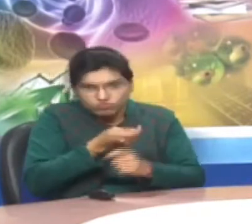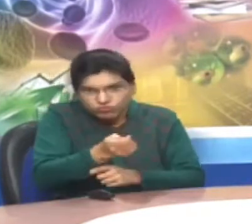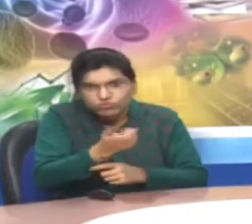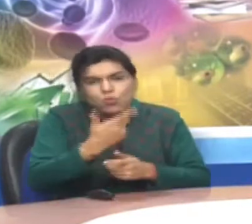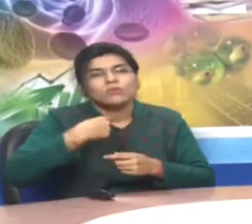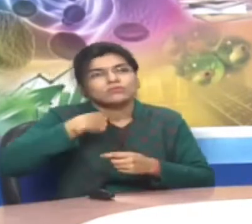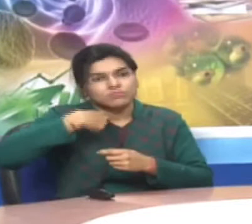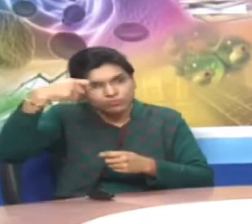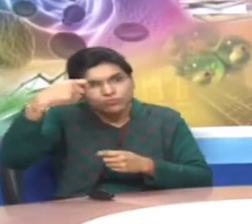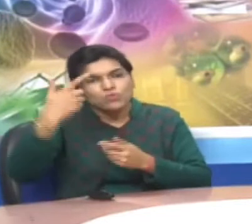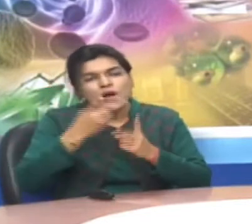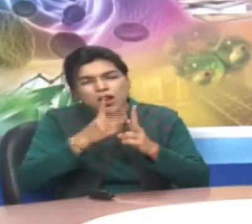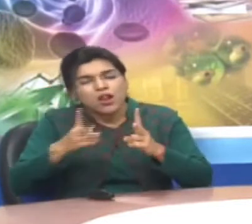you a specialist?